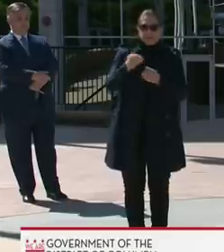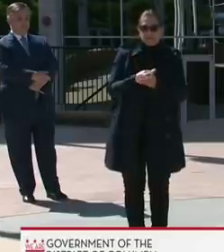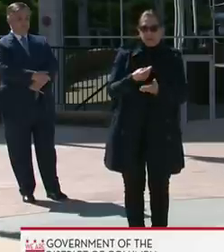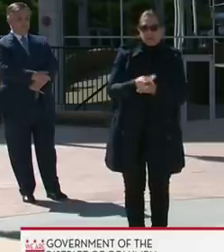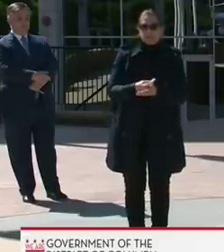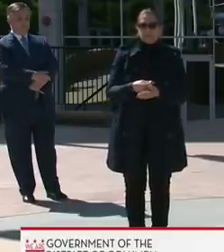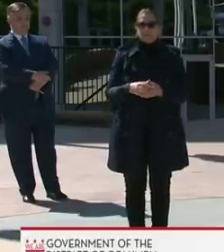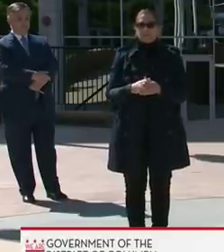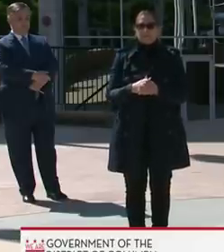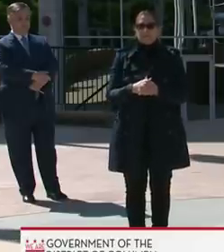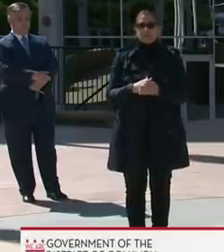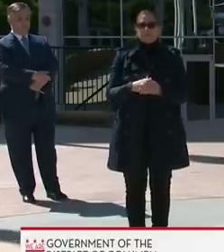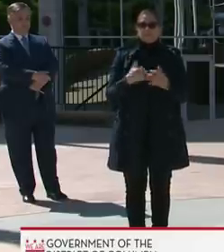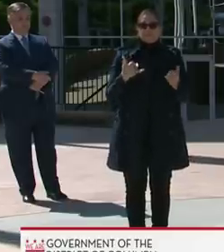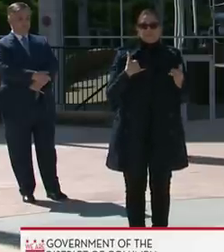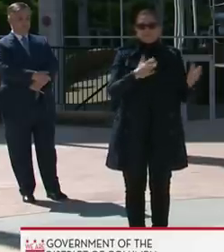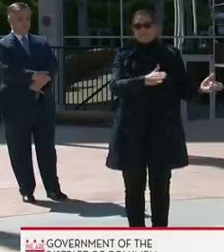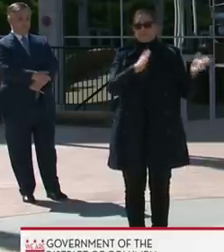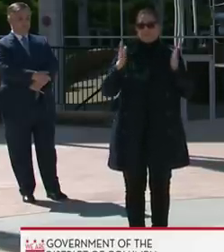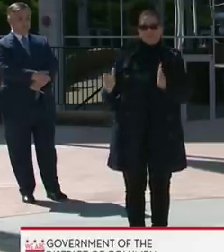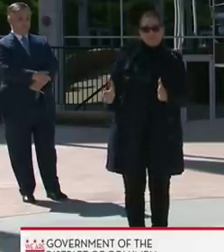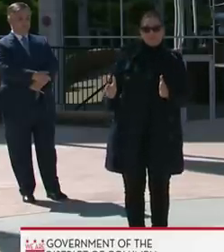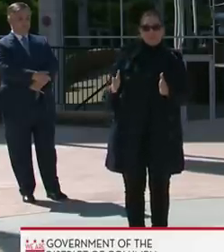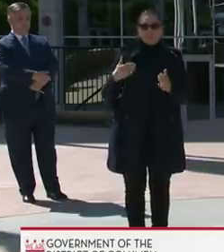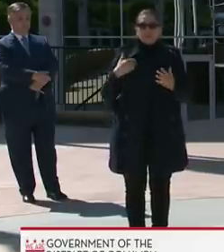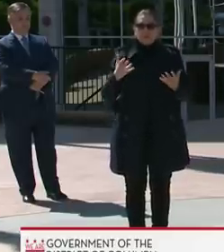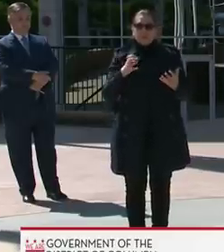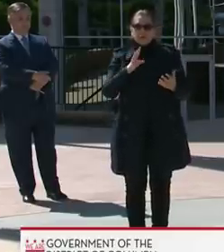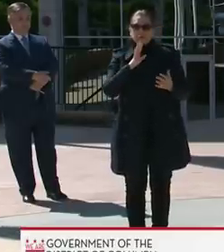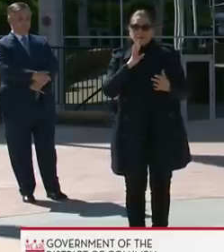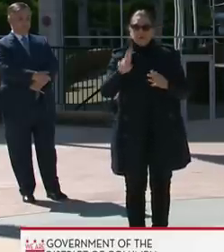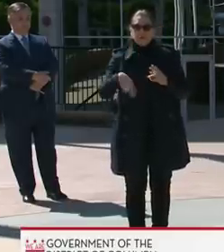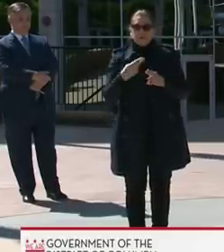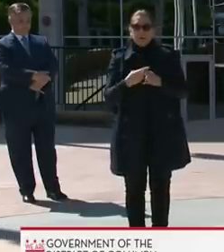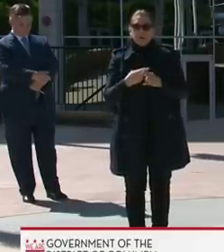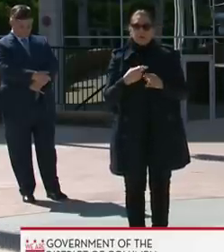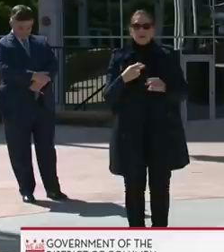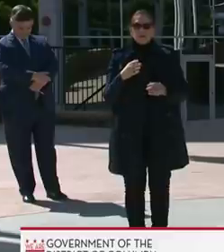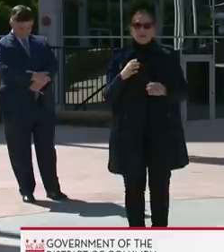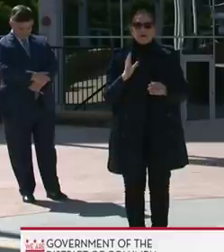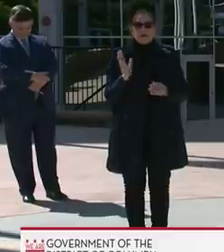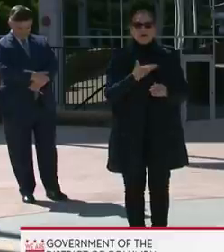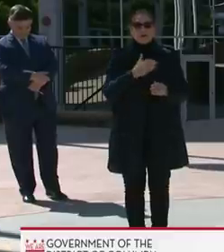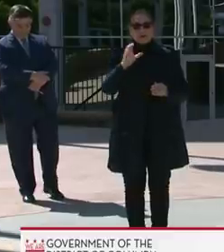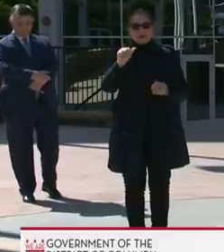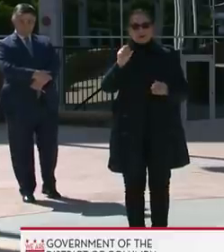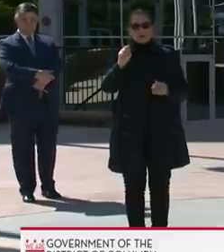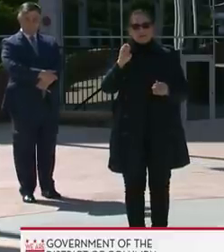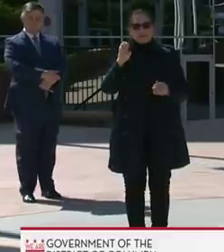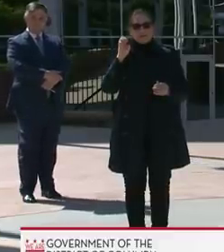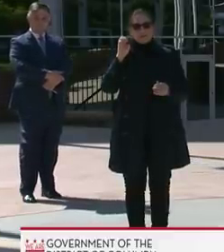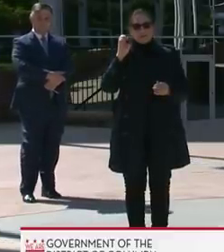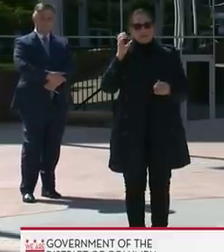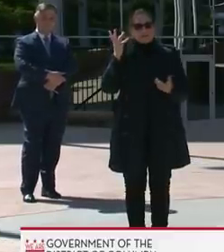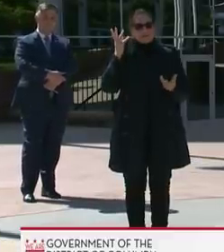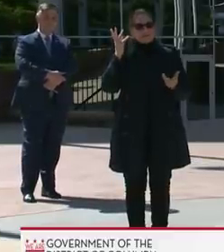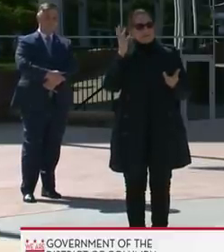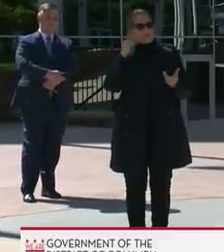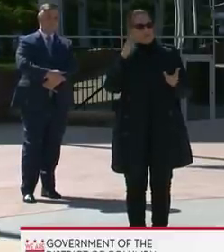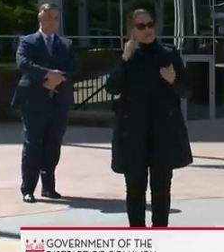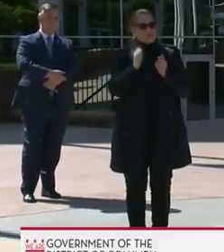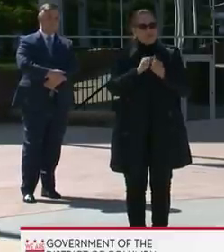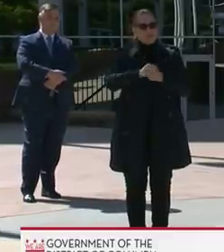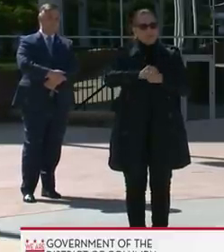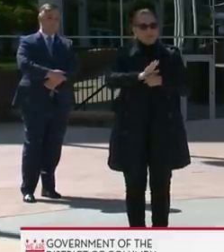reporting on our case experiences with COVID-19. And